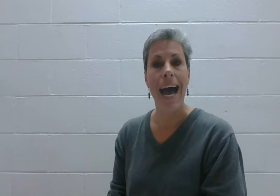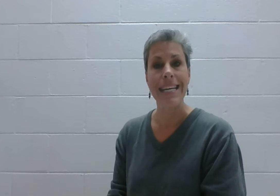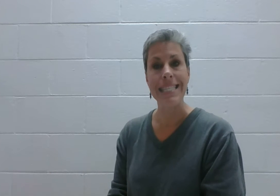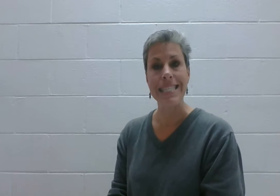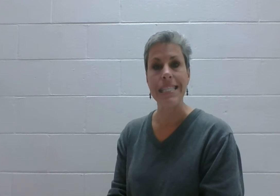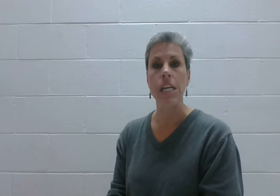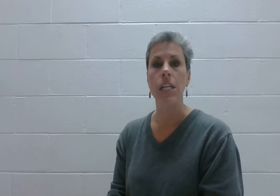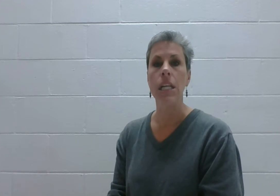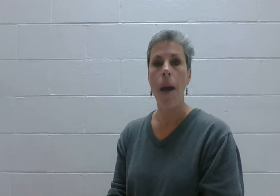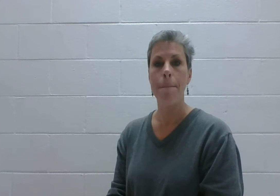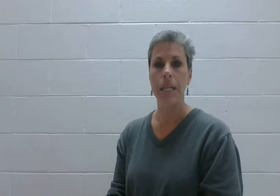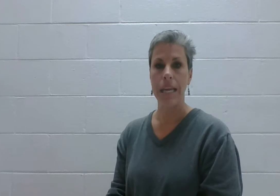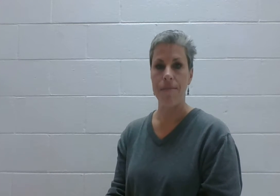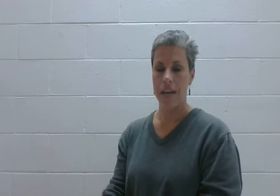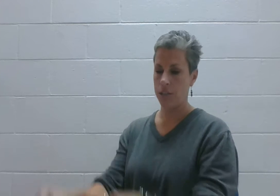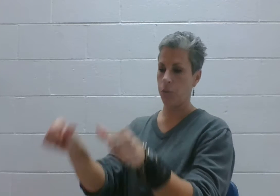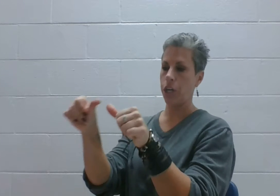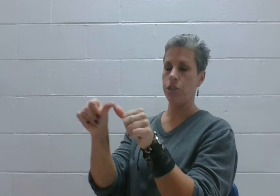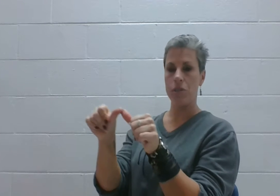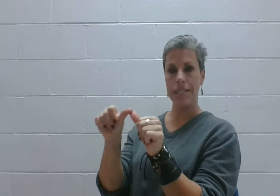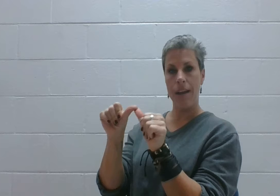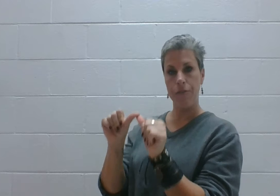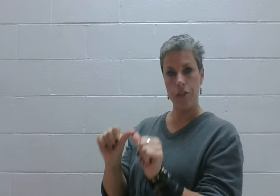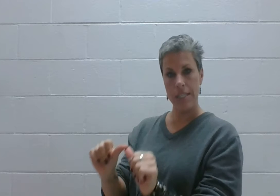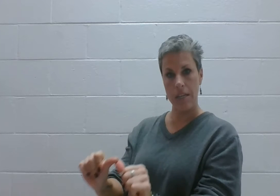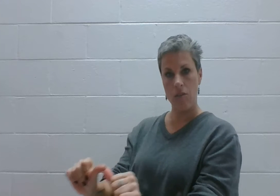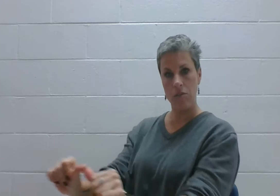I still believe it. So we're going to do the sign for still